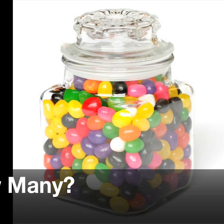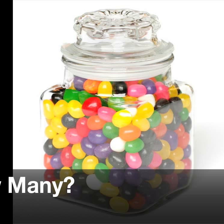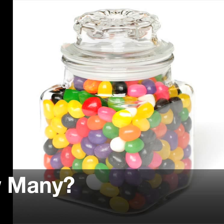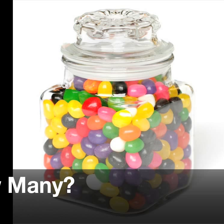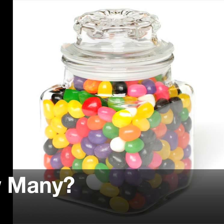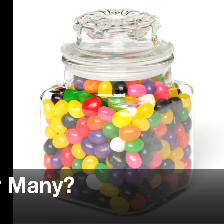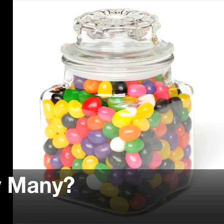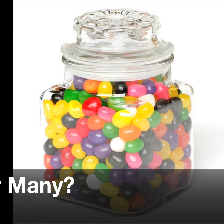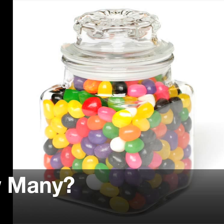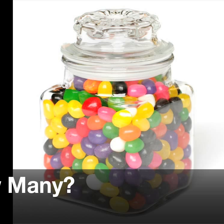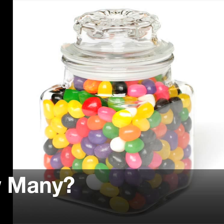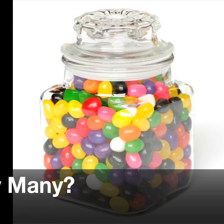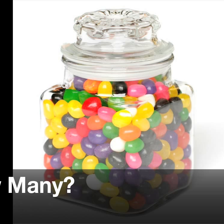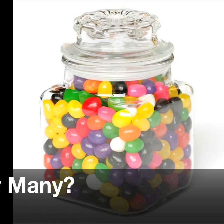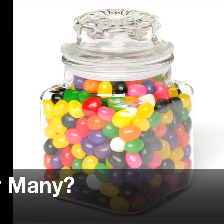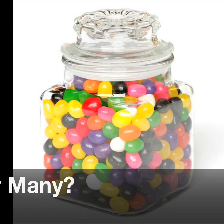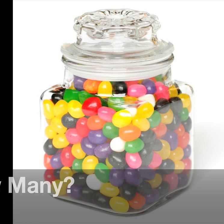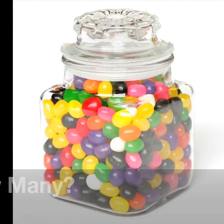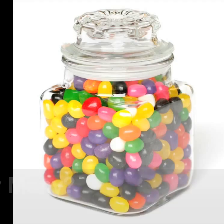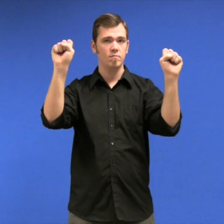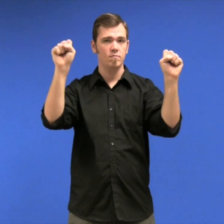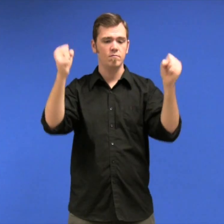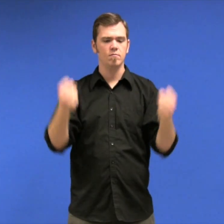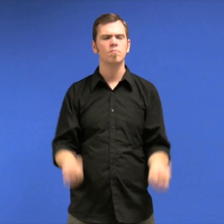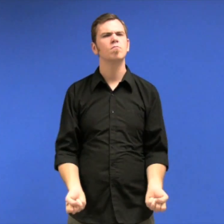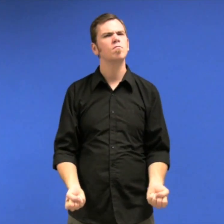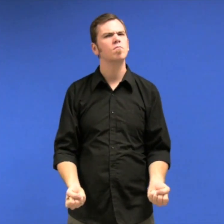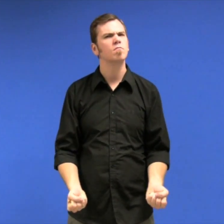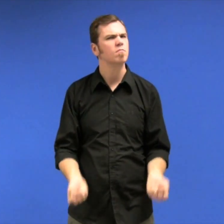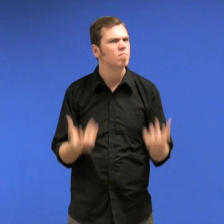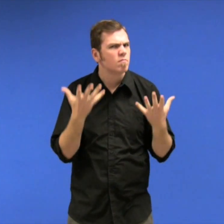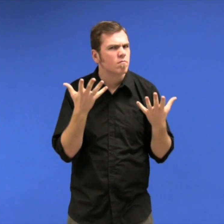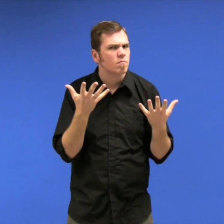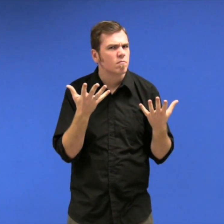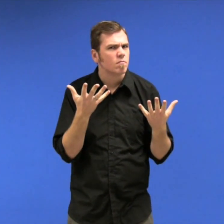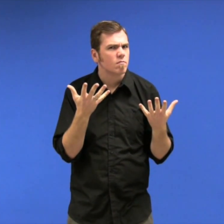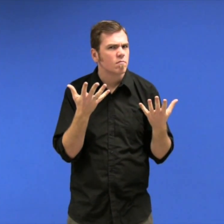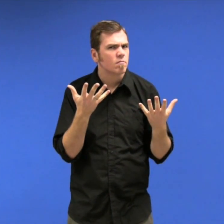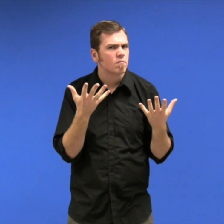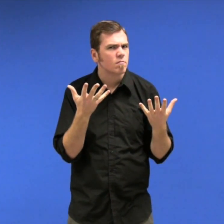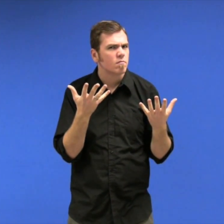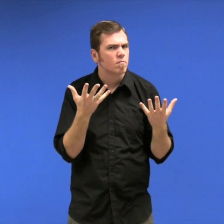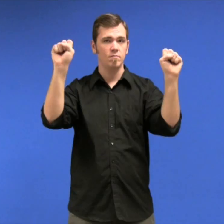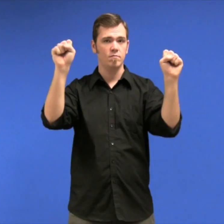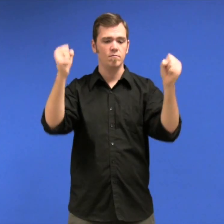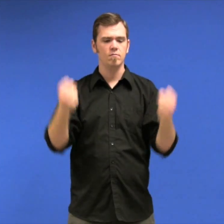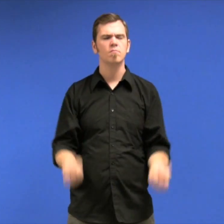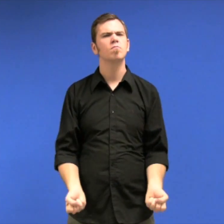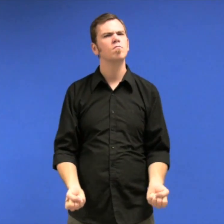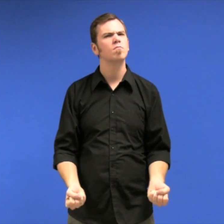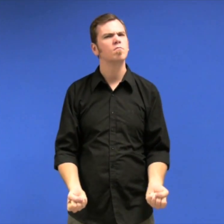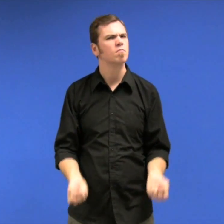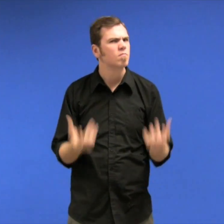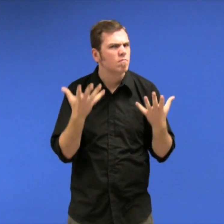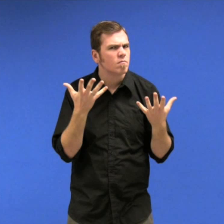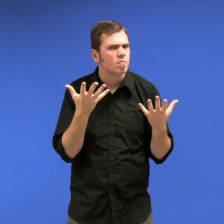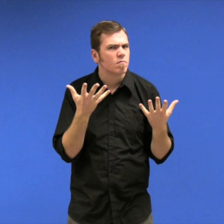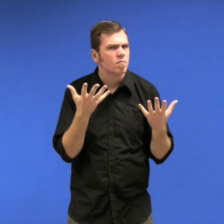the jar? Is how many? How many? Pay attention to the facial expression. Otherwise, you're not really saying